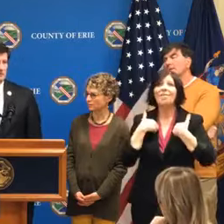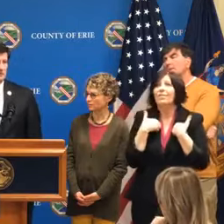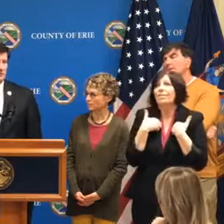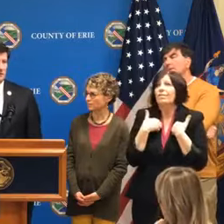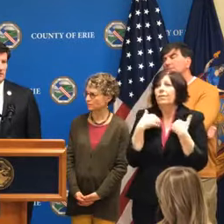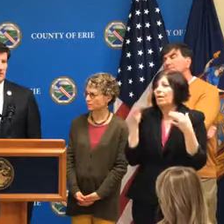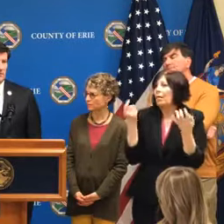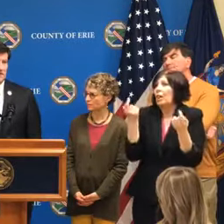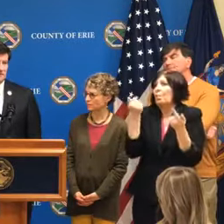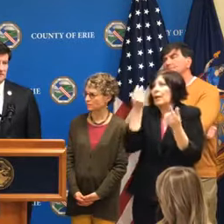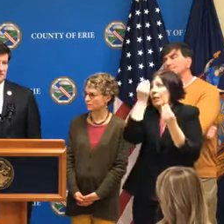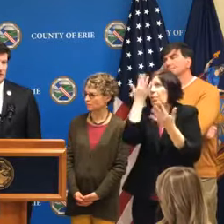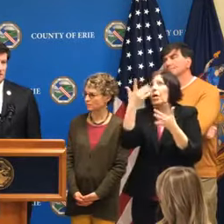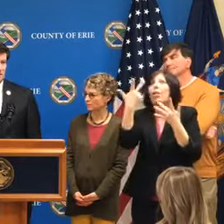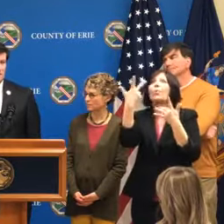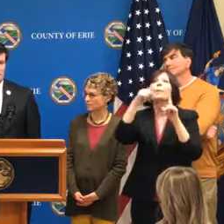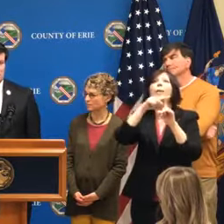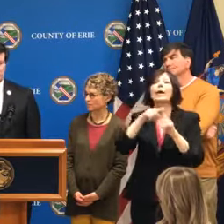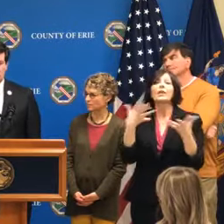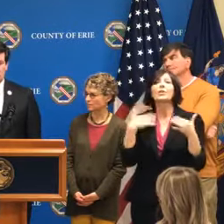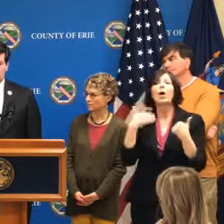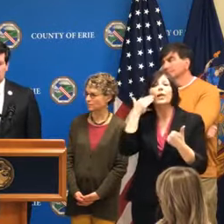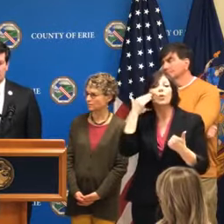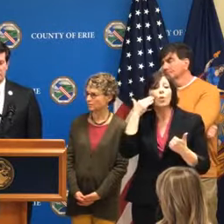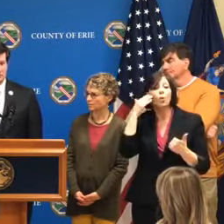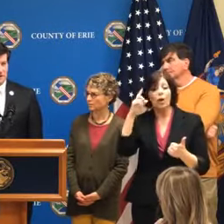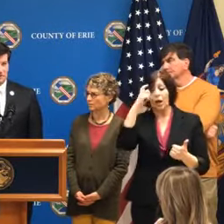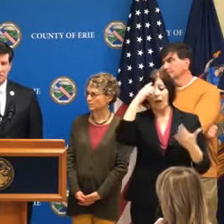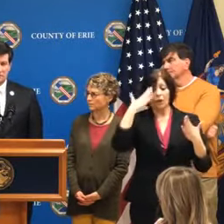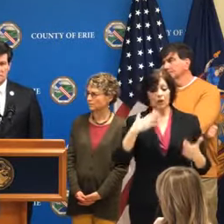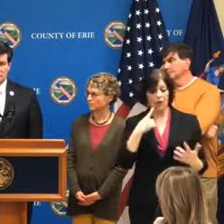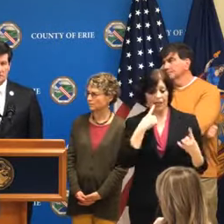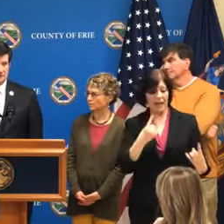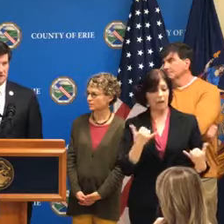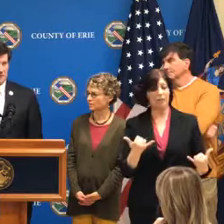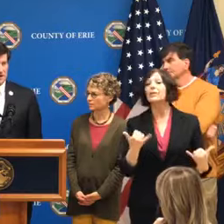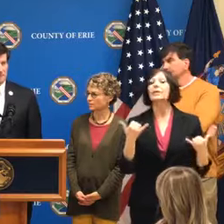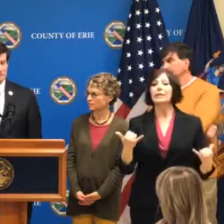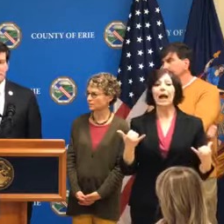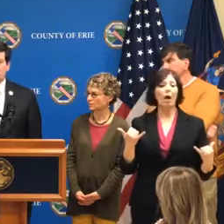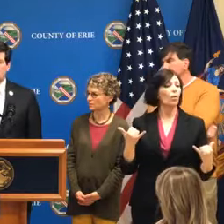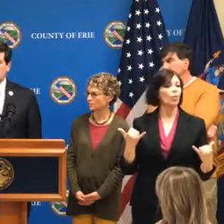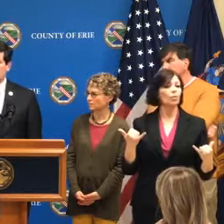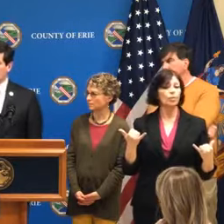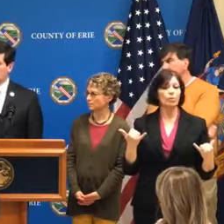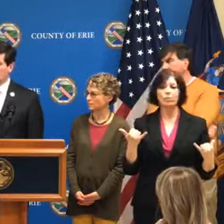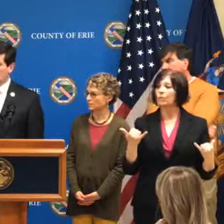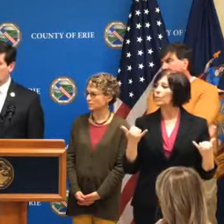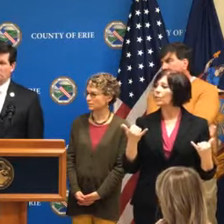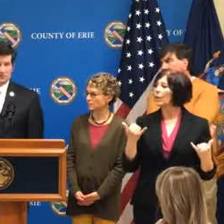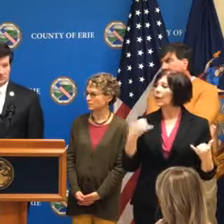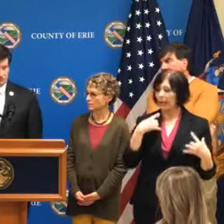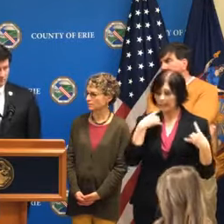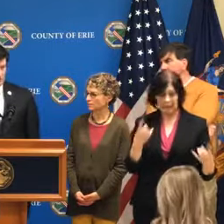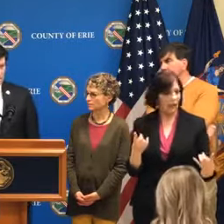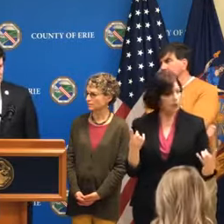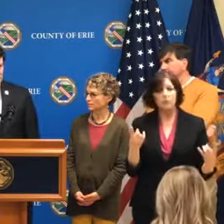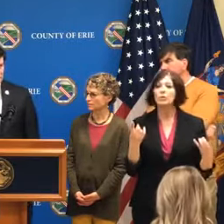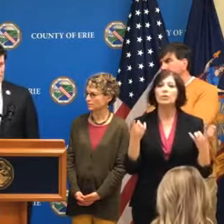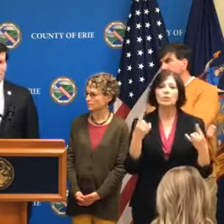We just knew that we had 3 positives. The governor announced it at 7:30. I immediately announced it at the same time with a little bit more, just